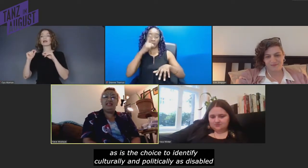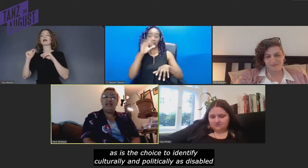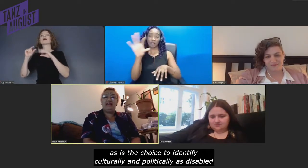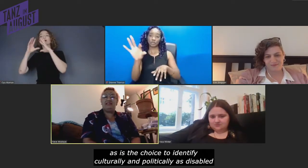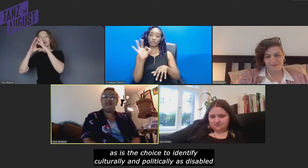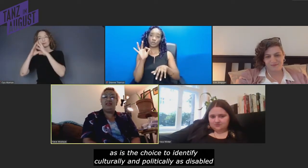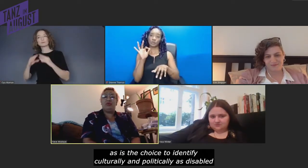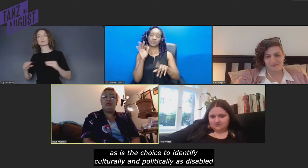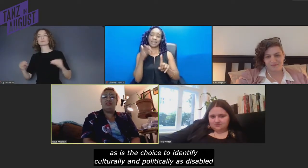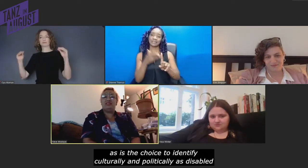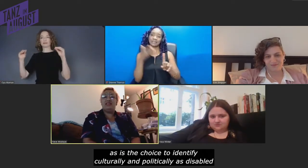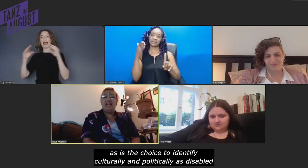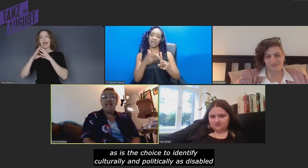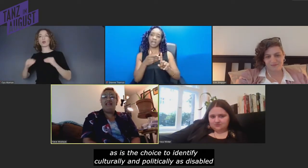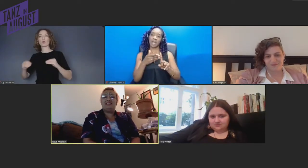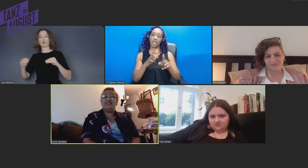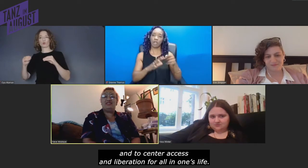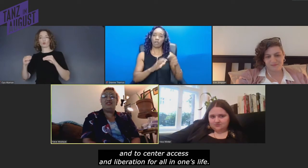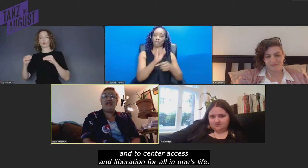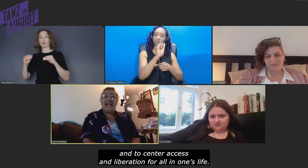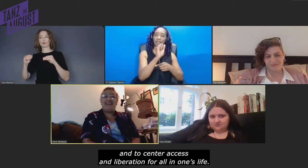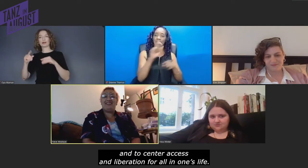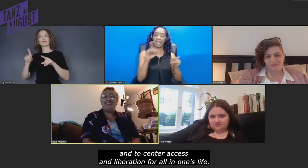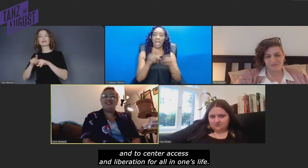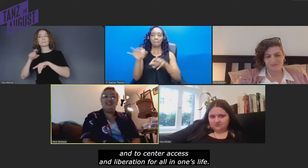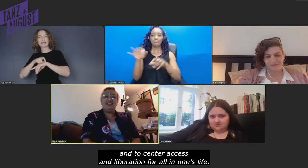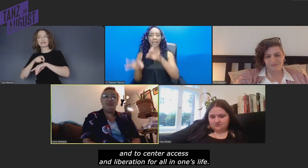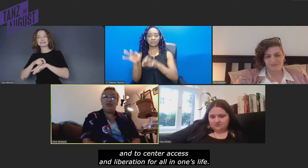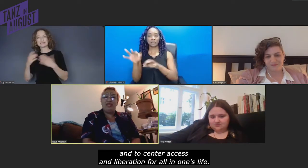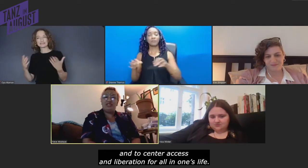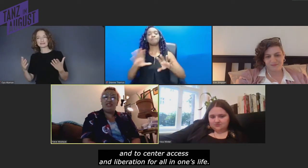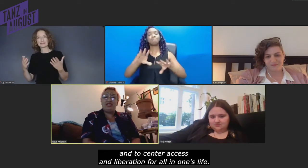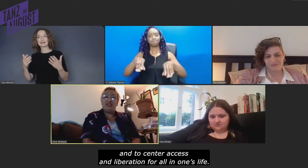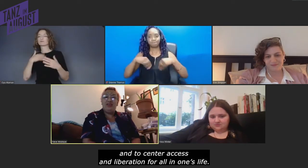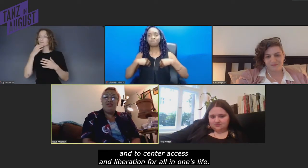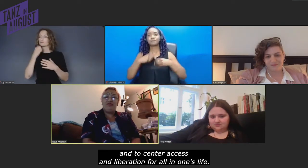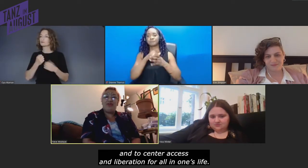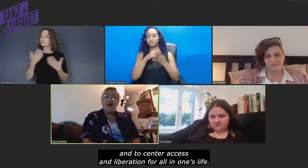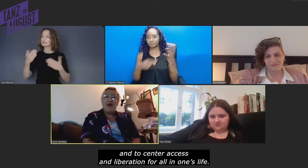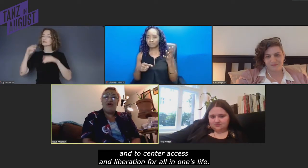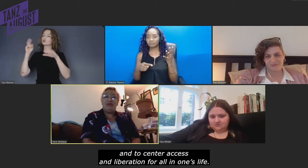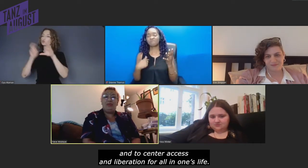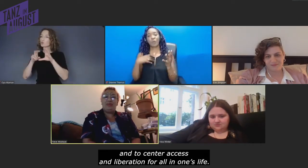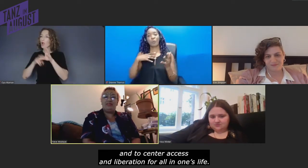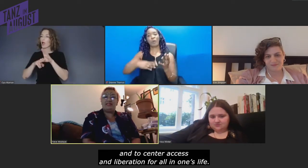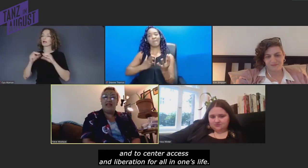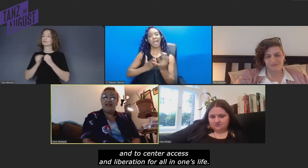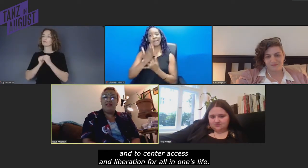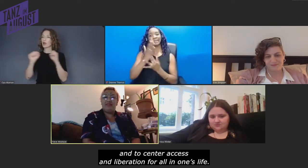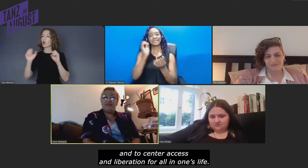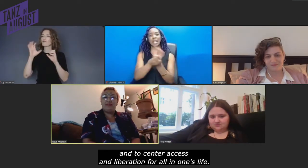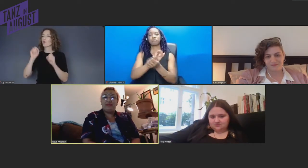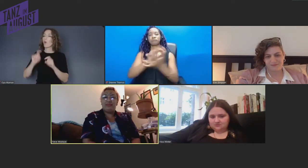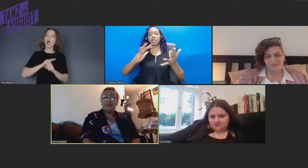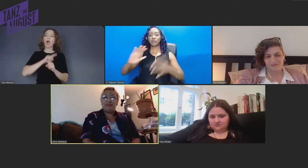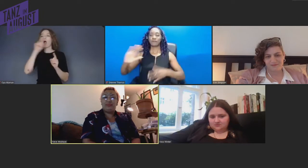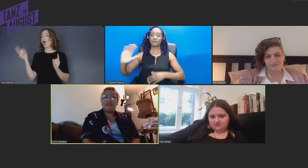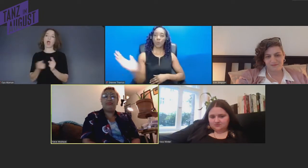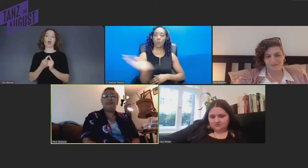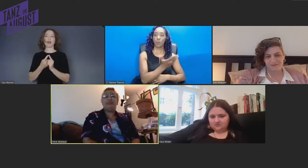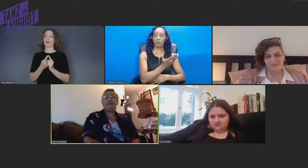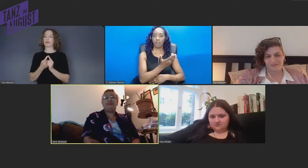politically as disabled and to center access and liberation for all in one's life.